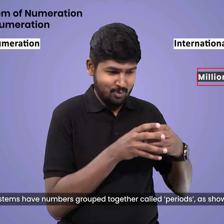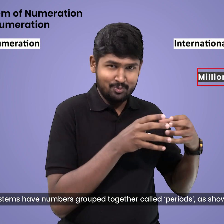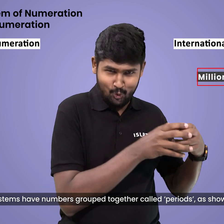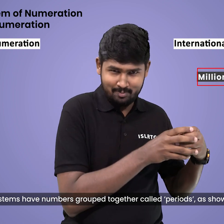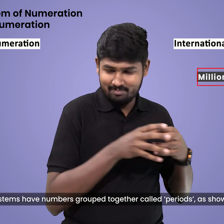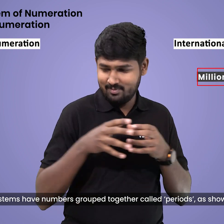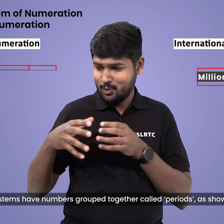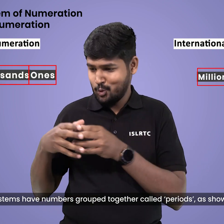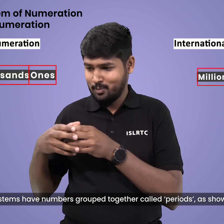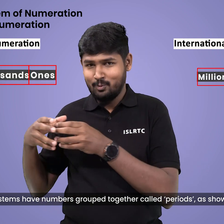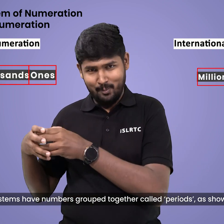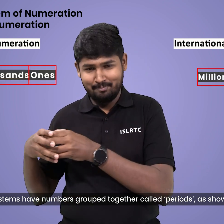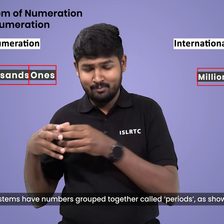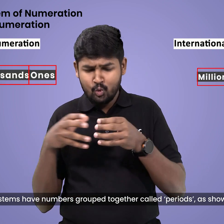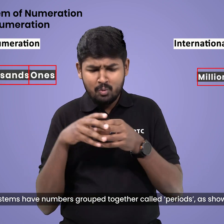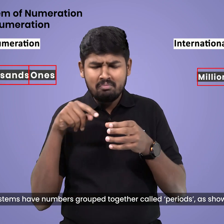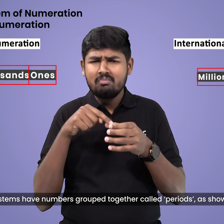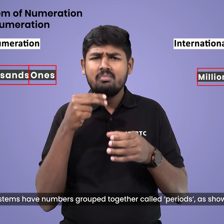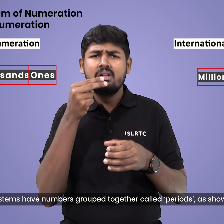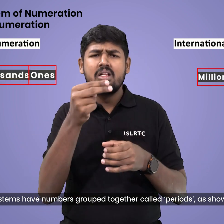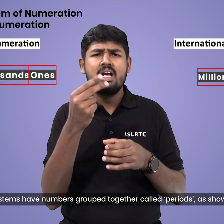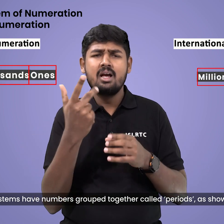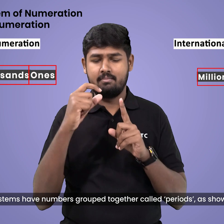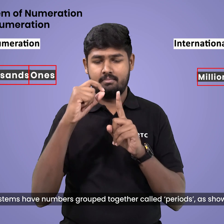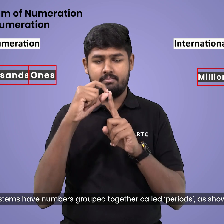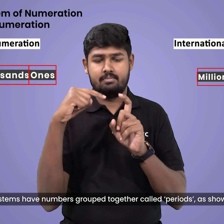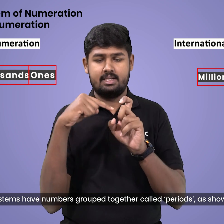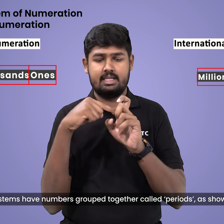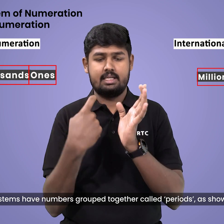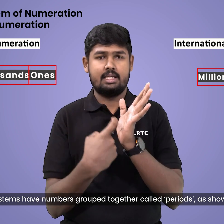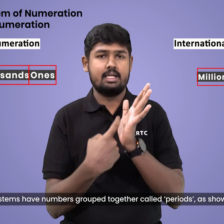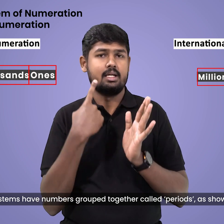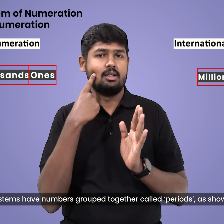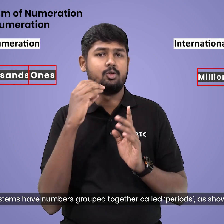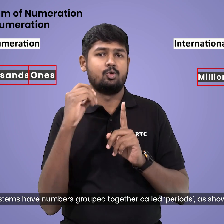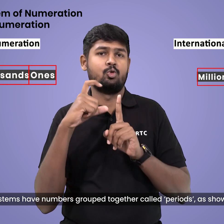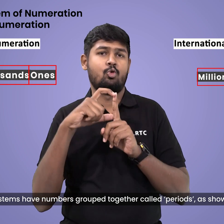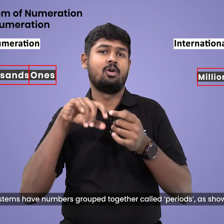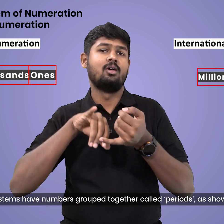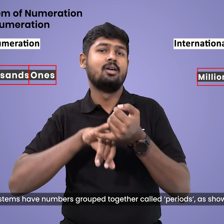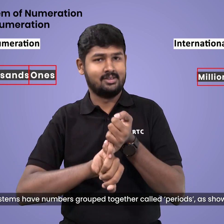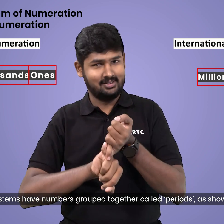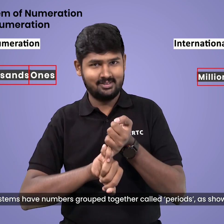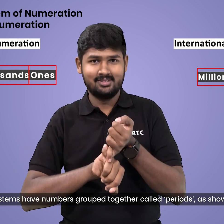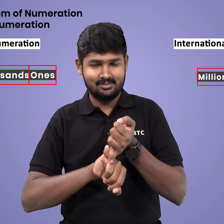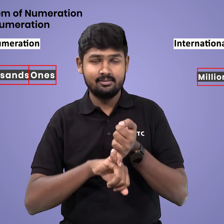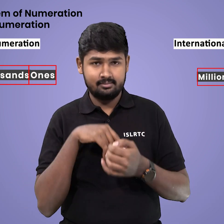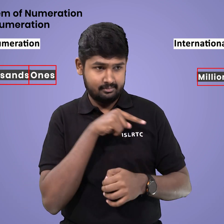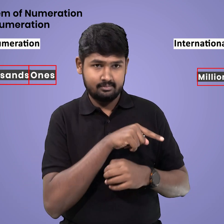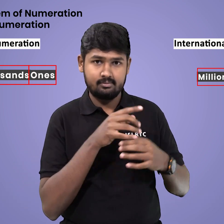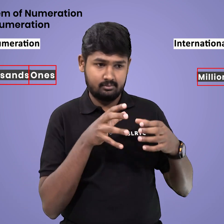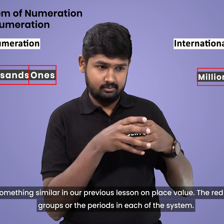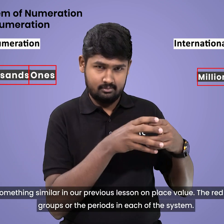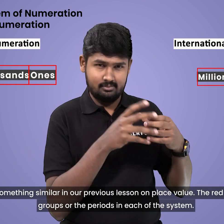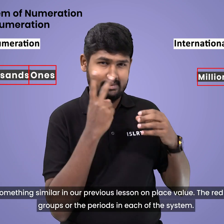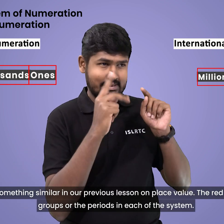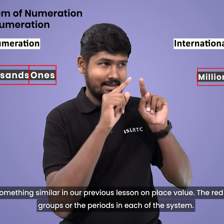systems have numbers grouped together called periods, as shown on the screen. You have seen something similar in